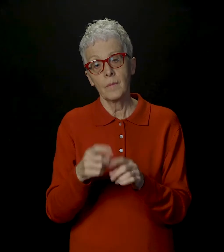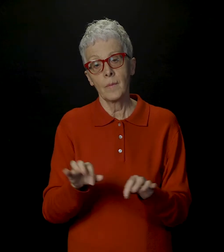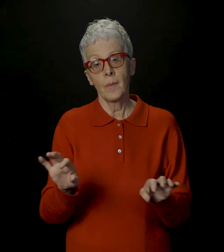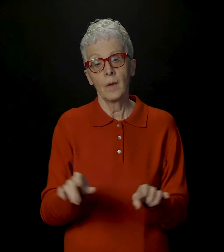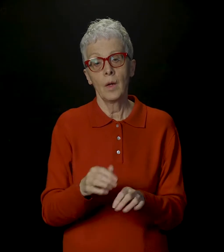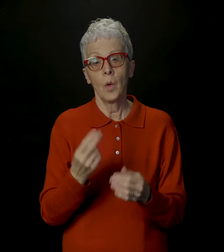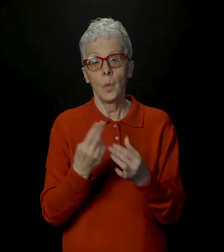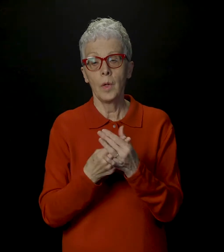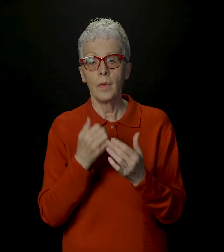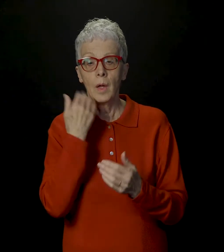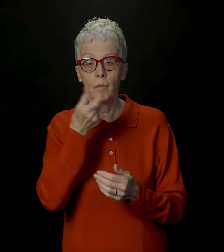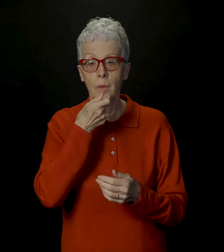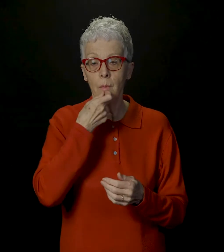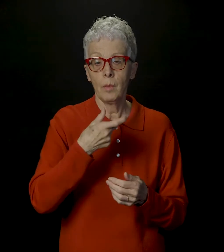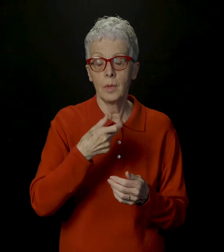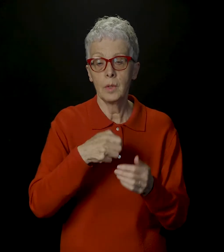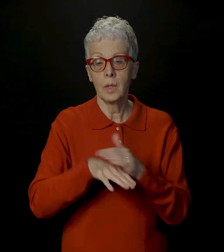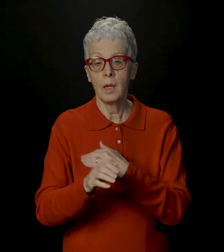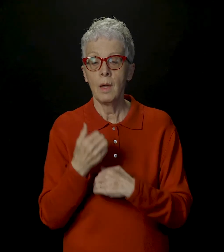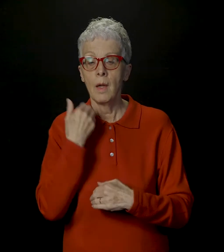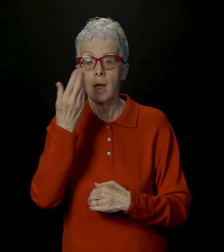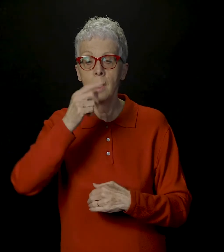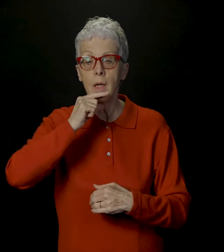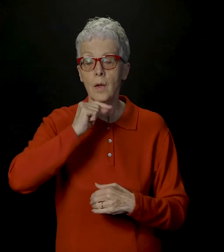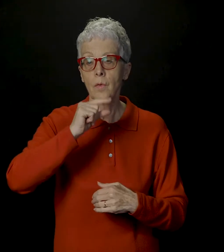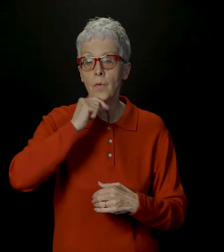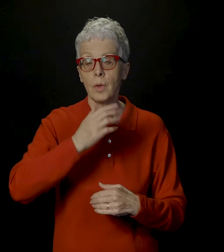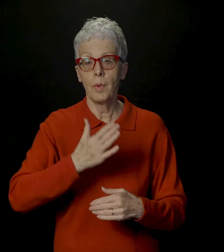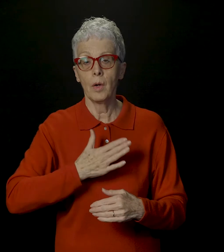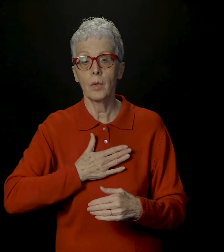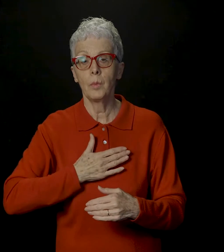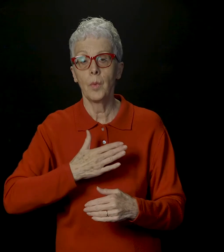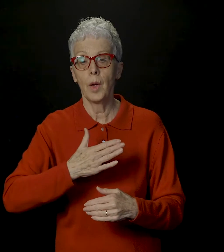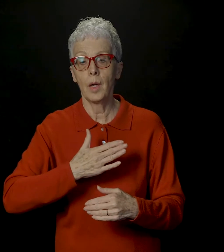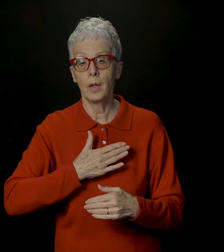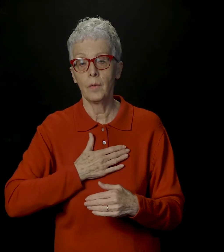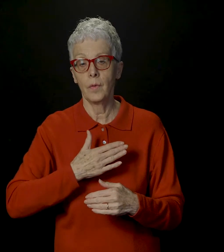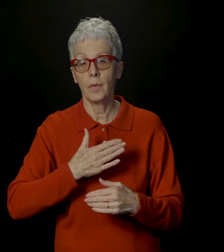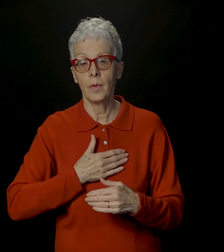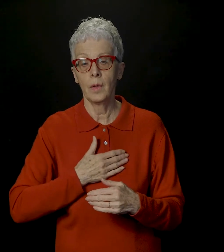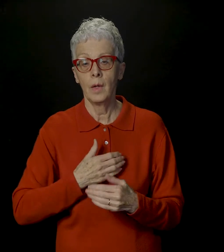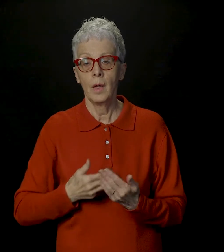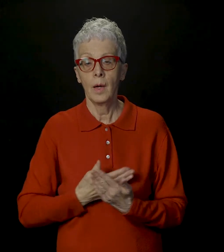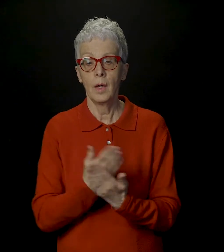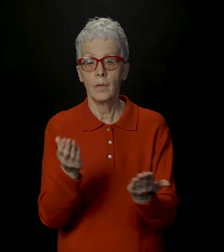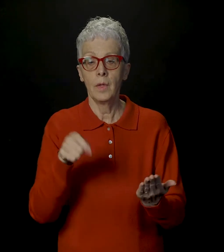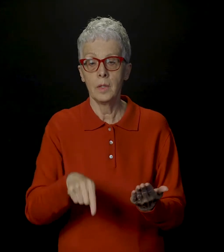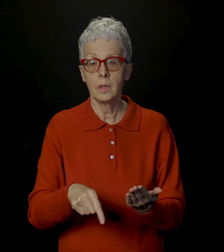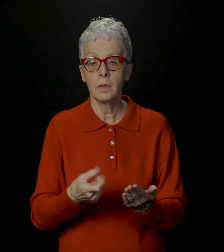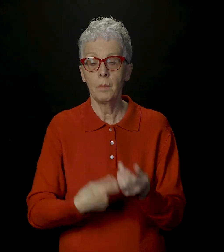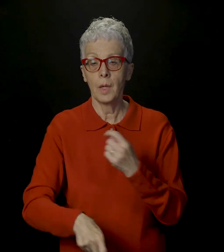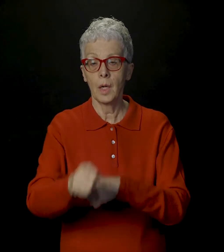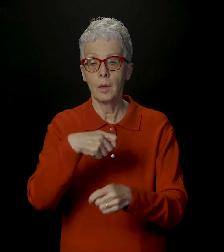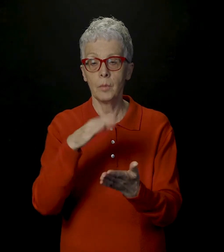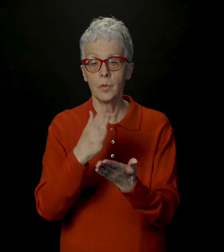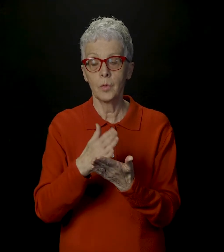Come every moment left In every bow of prayer Let this